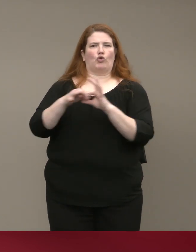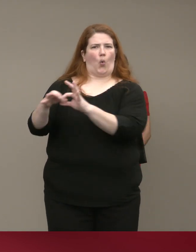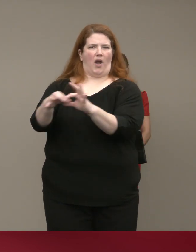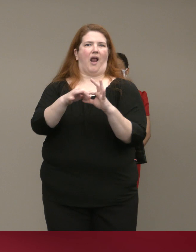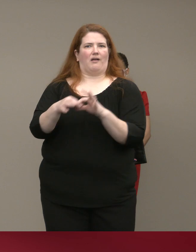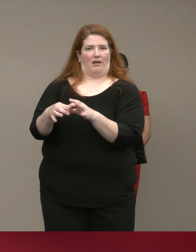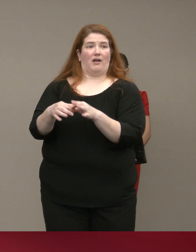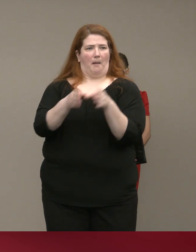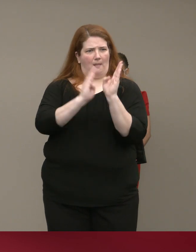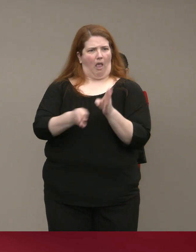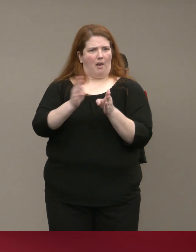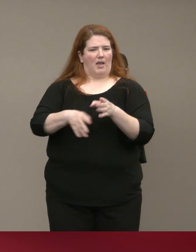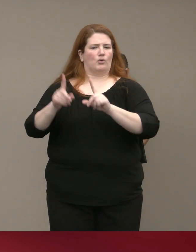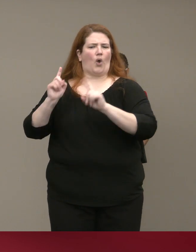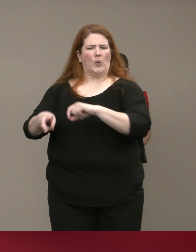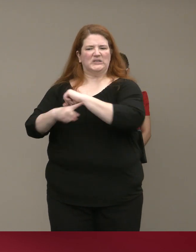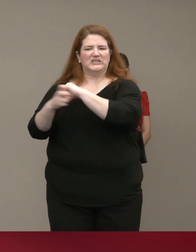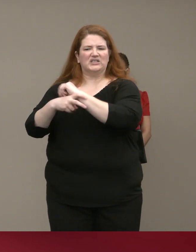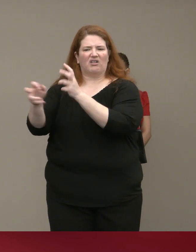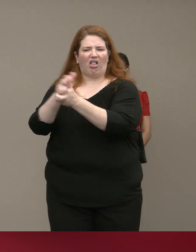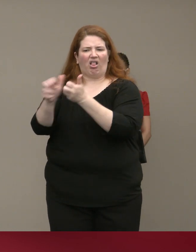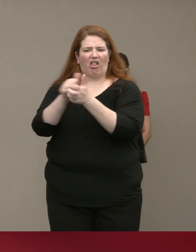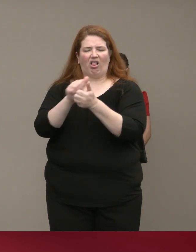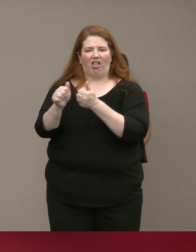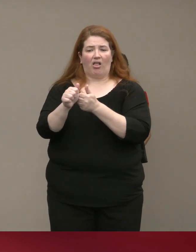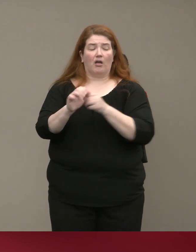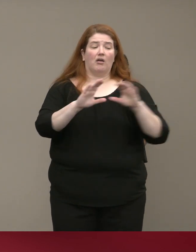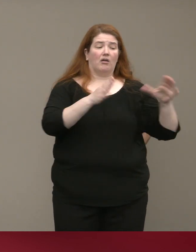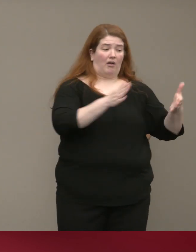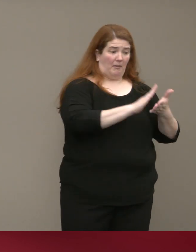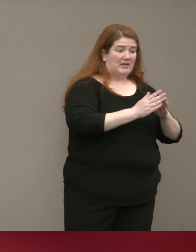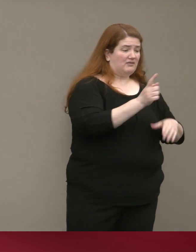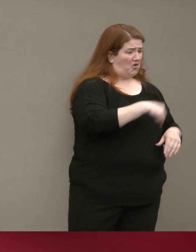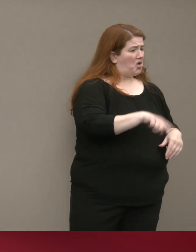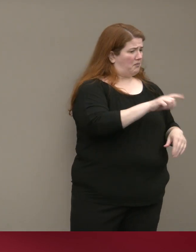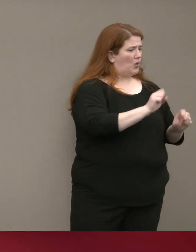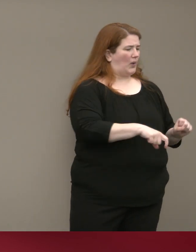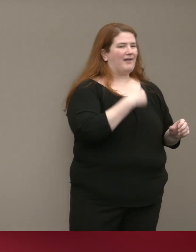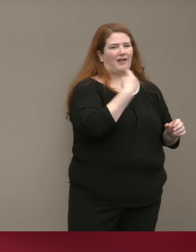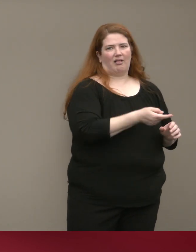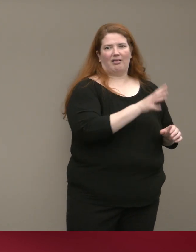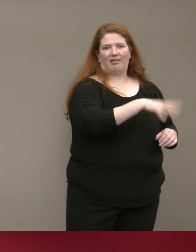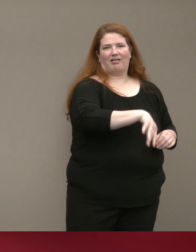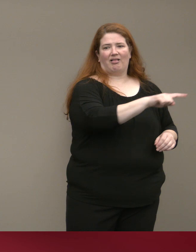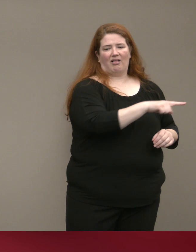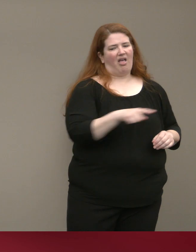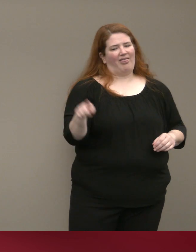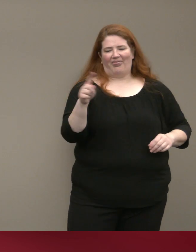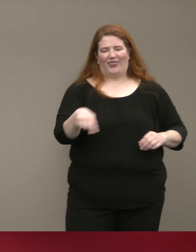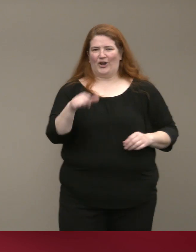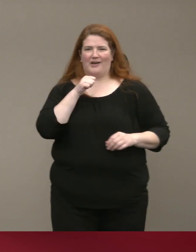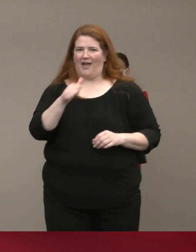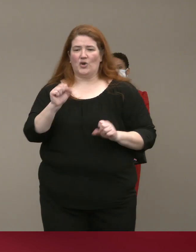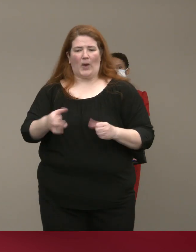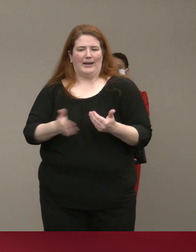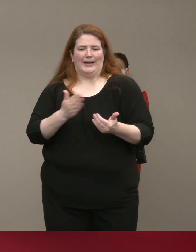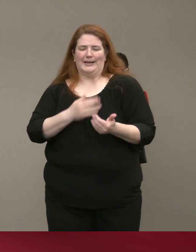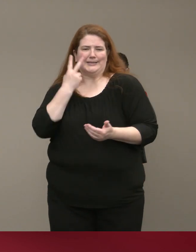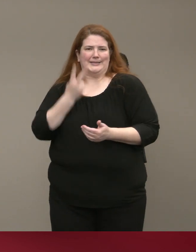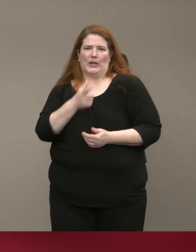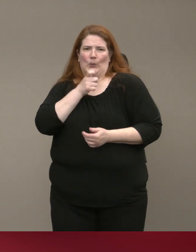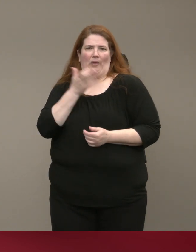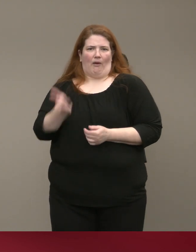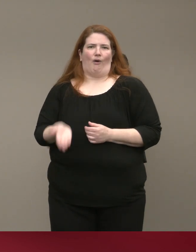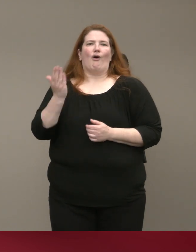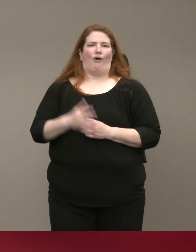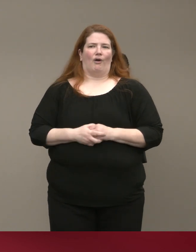I think they're easily distinguishable. They're not peaceful protesters. They didn't come down there to be peaceful, and they will be easily identifiable. And